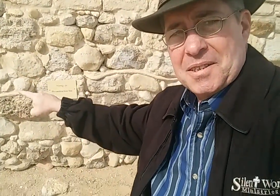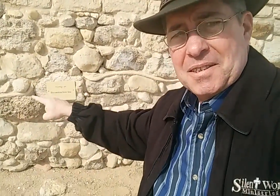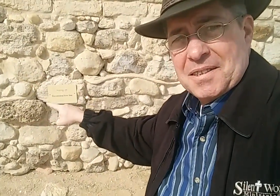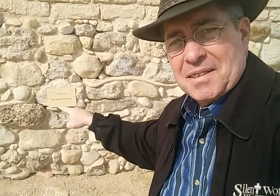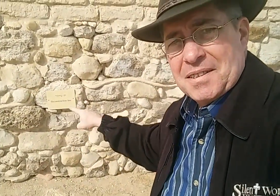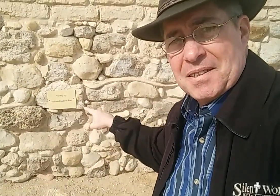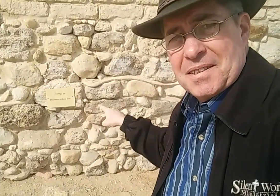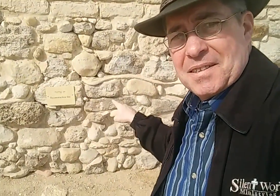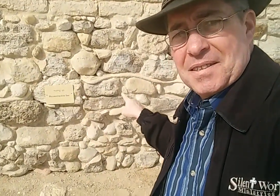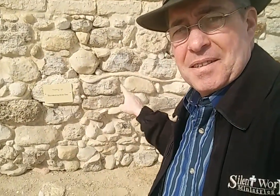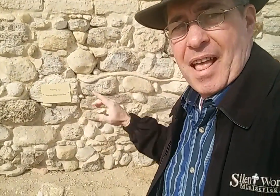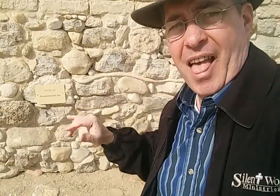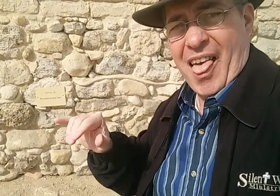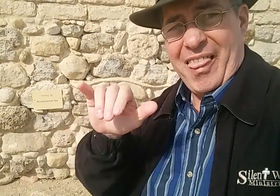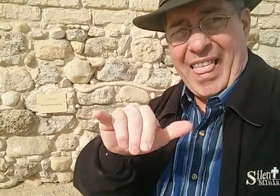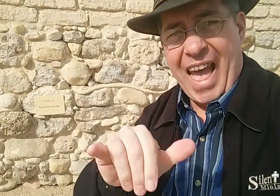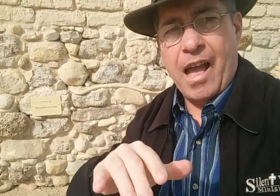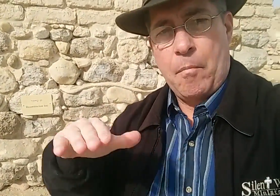Now you can see here a line that